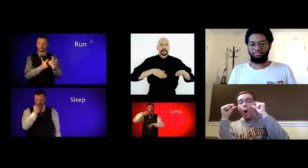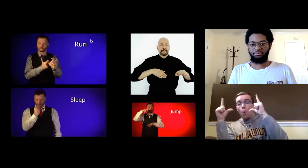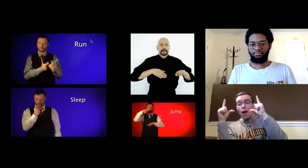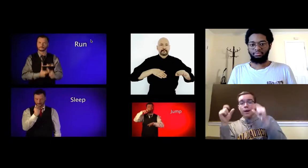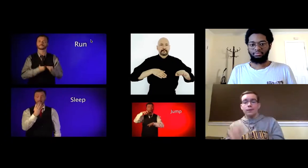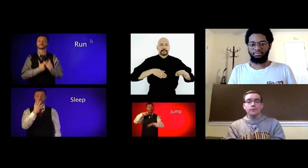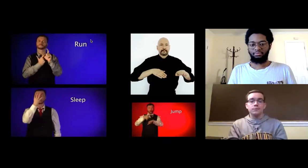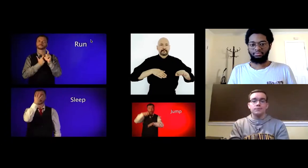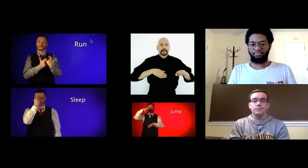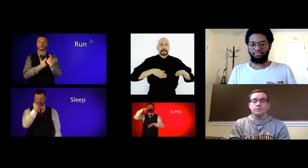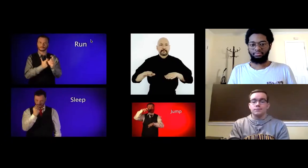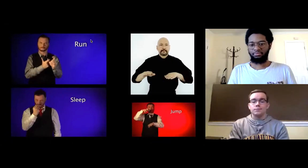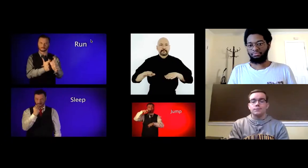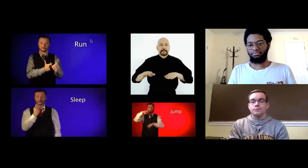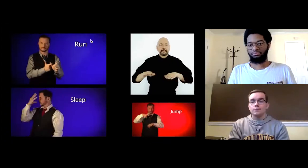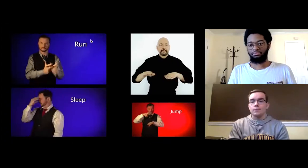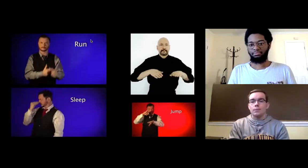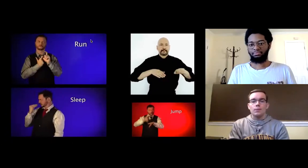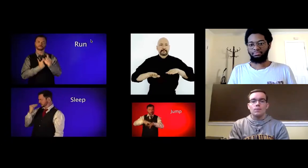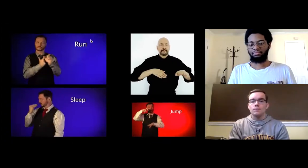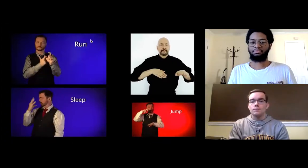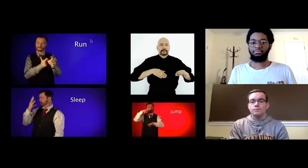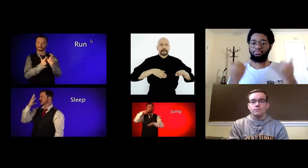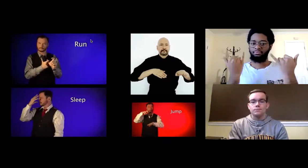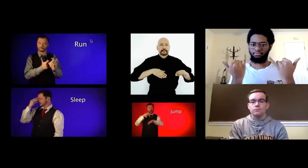sleep, awake.